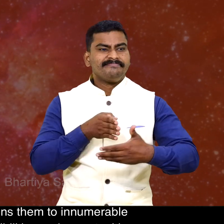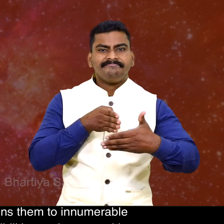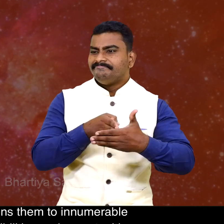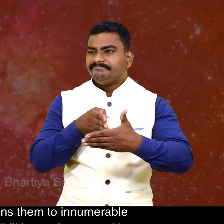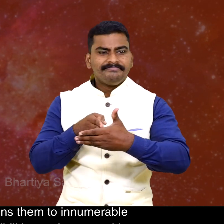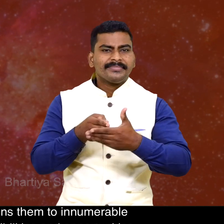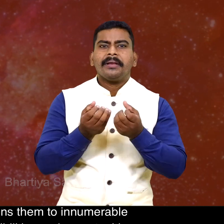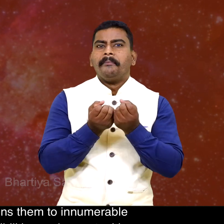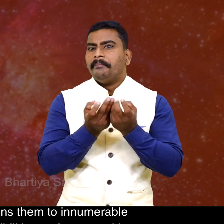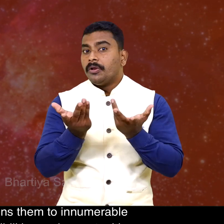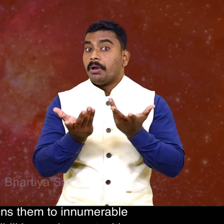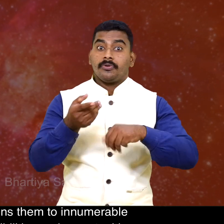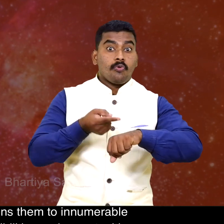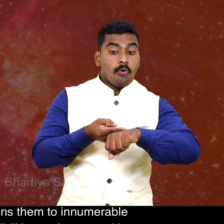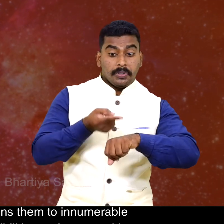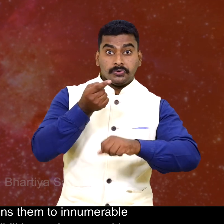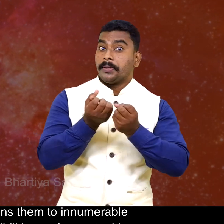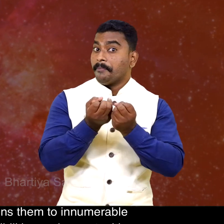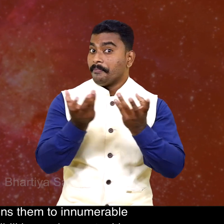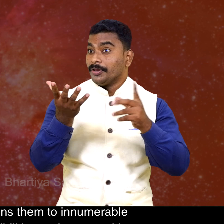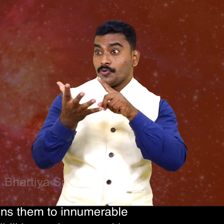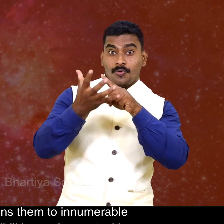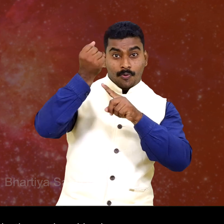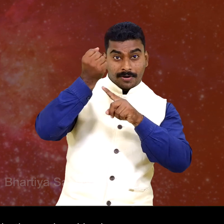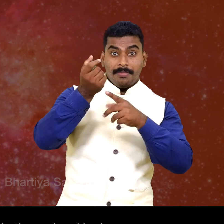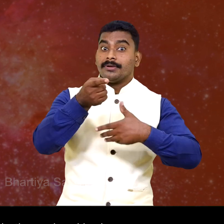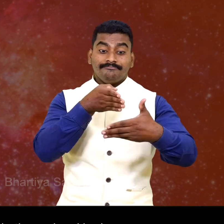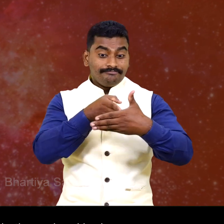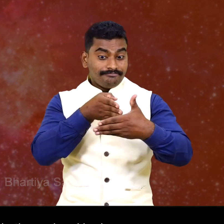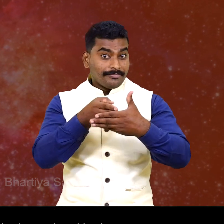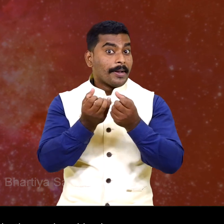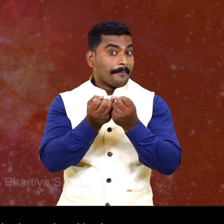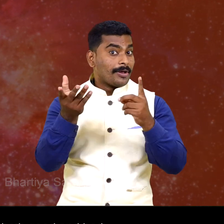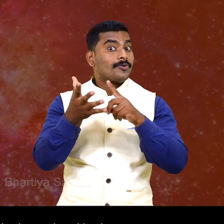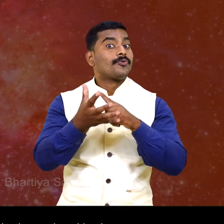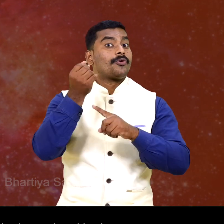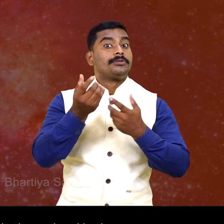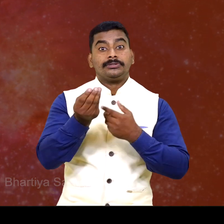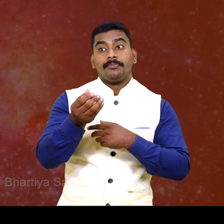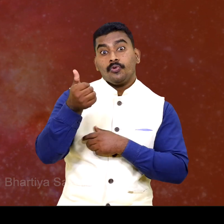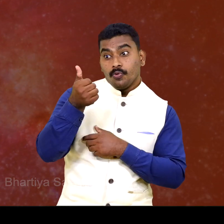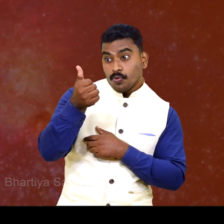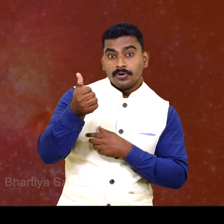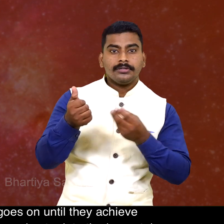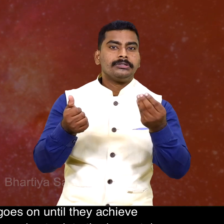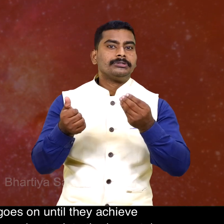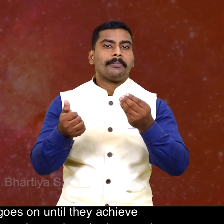innumerable possibilities and opportunities, both good and bad. This goes